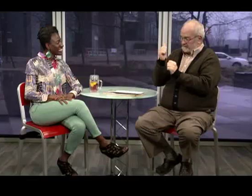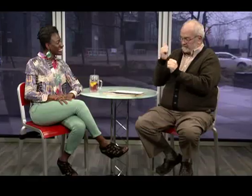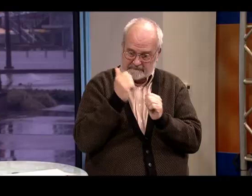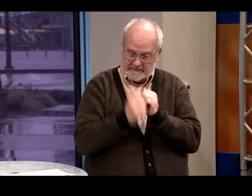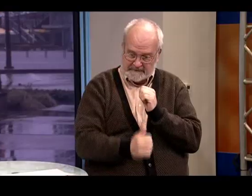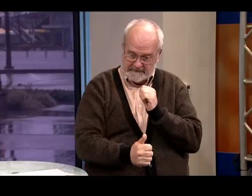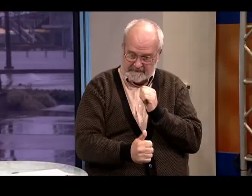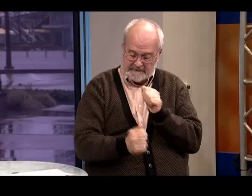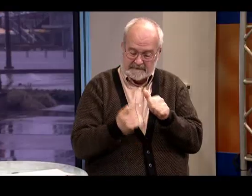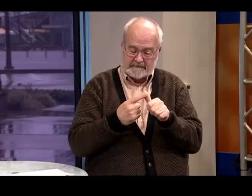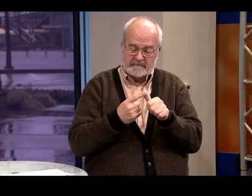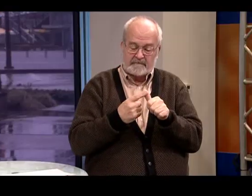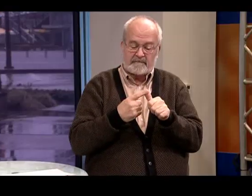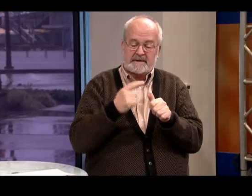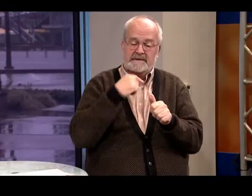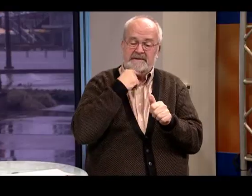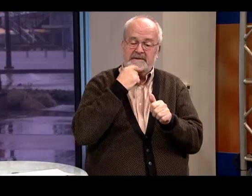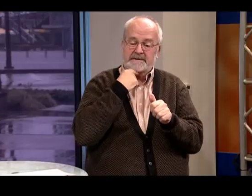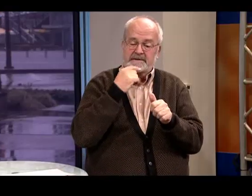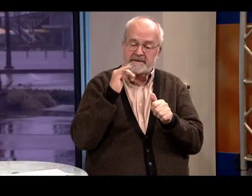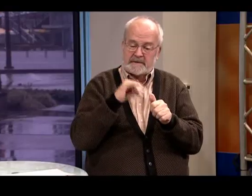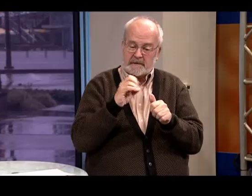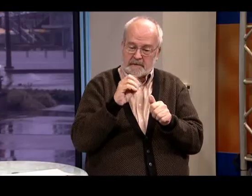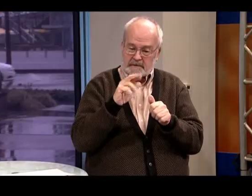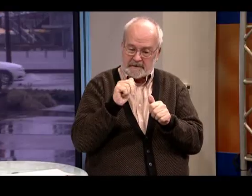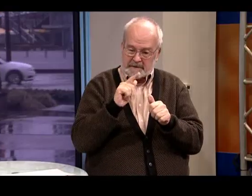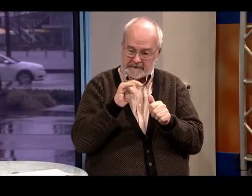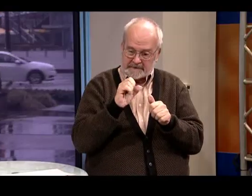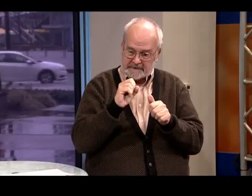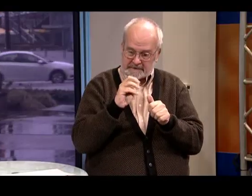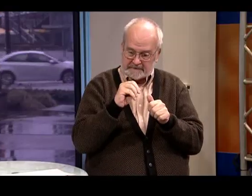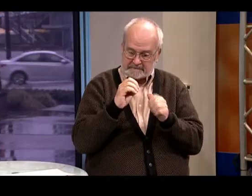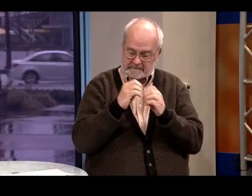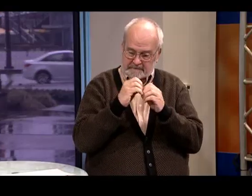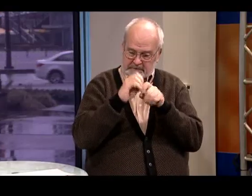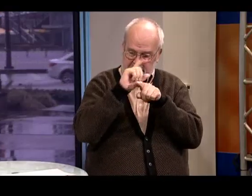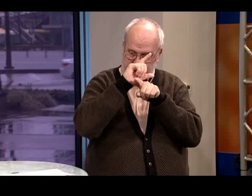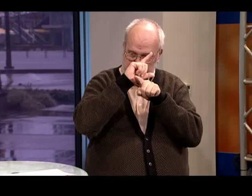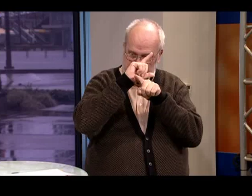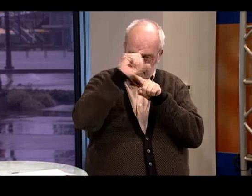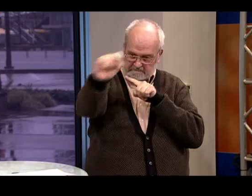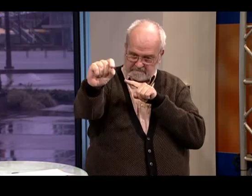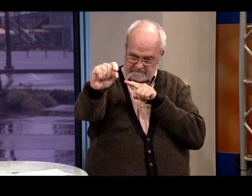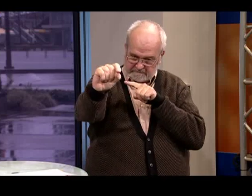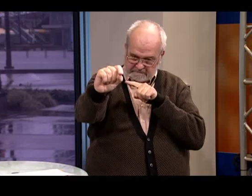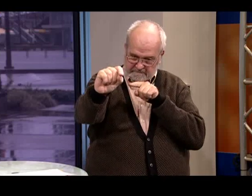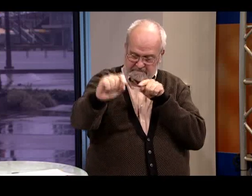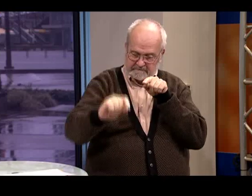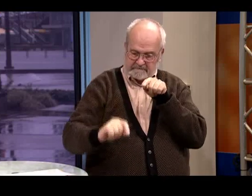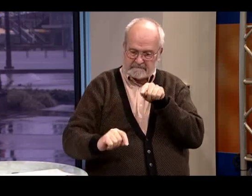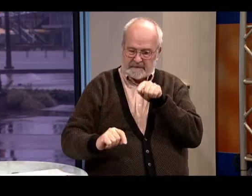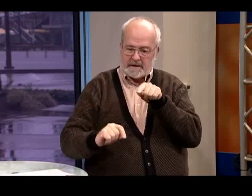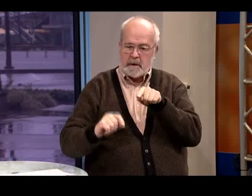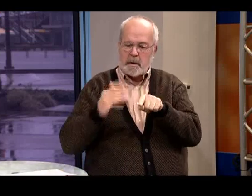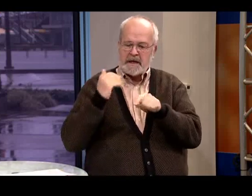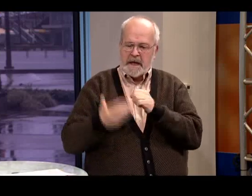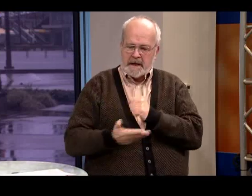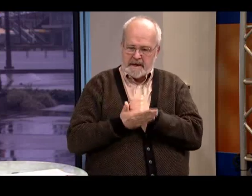So in 1880, after these resolutions were passed, there was a resolution that the oral approach was